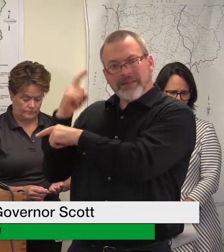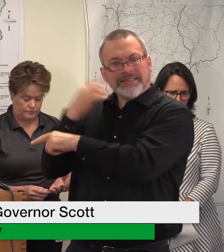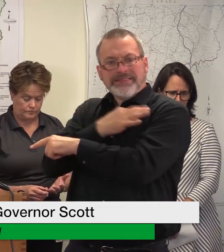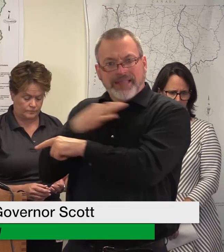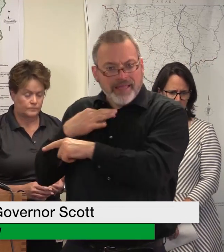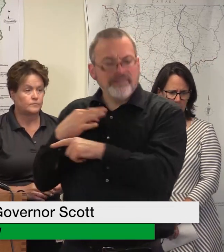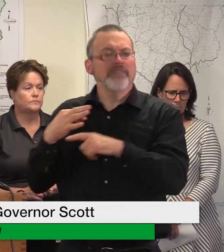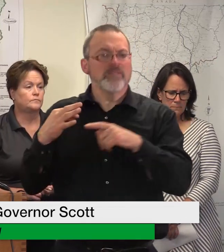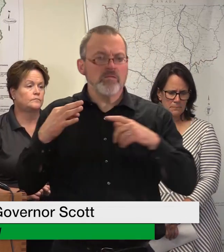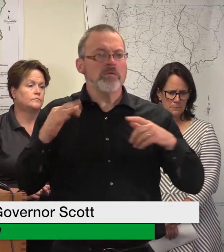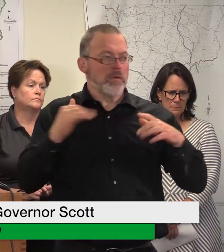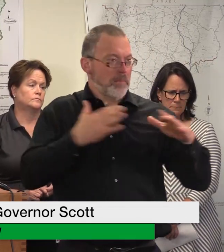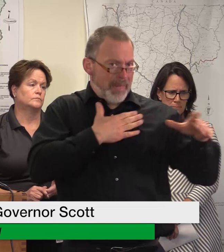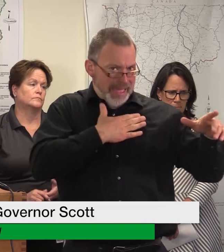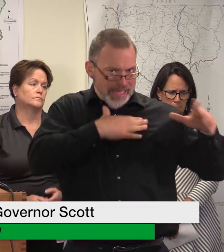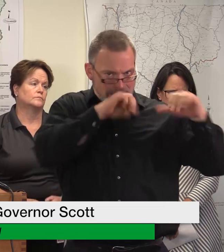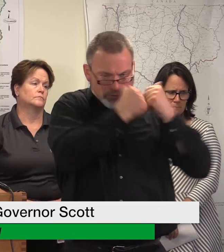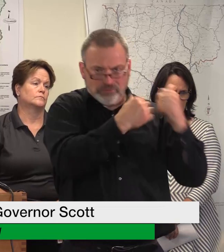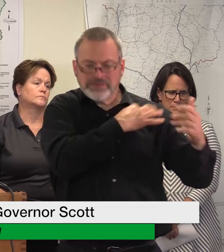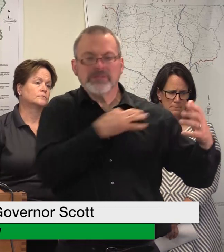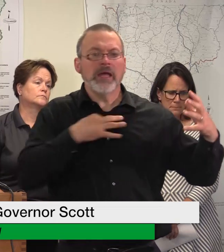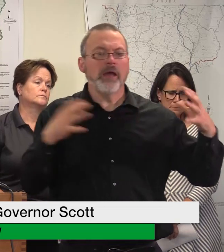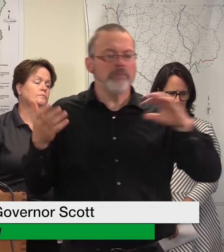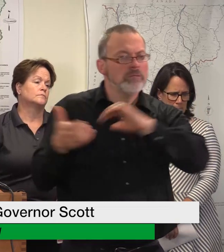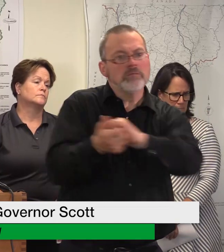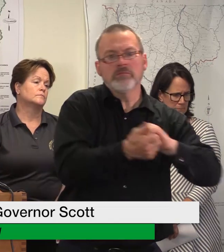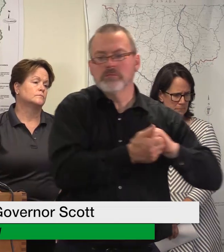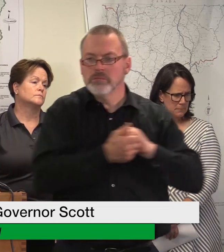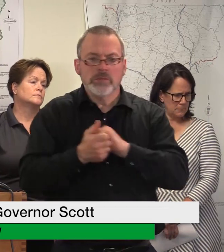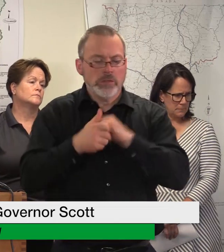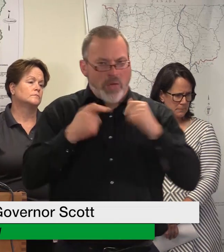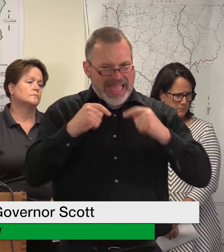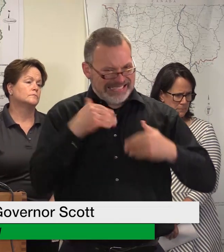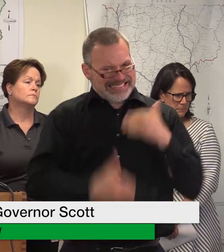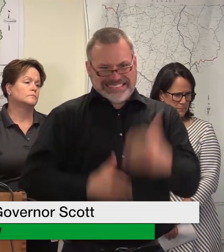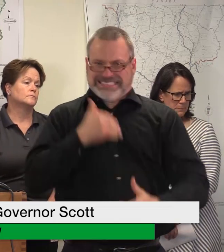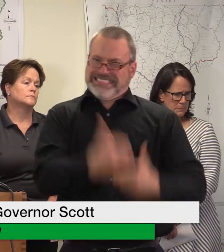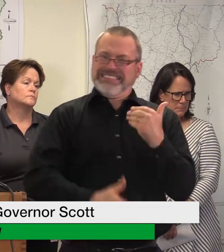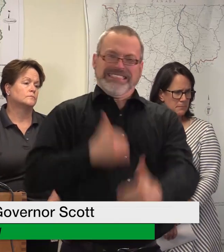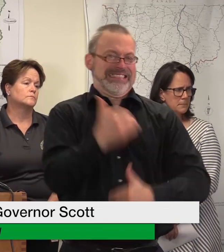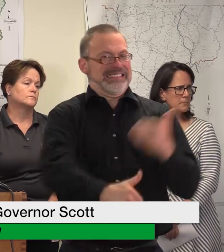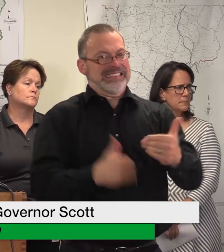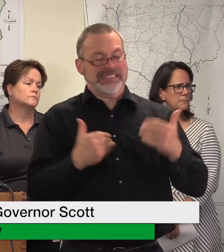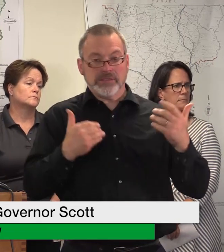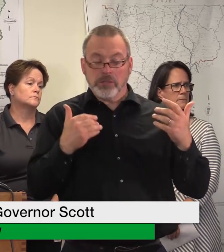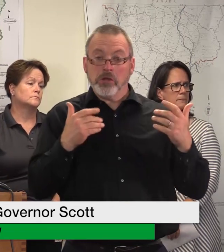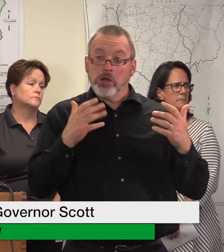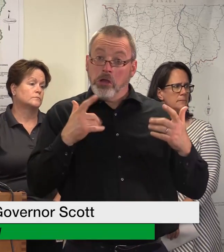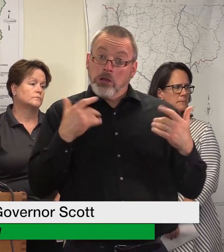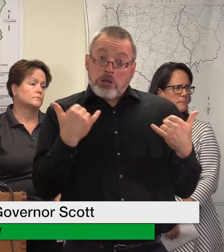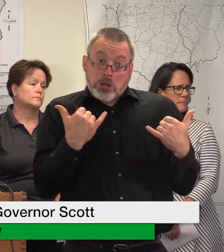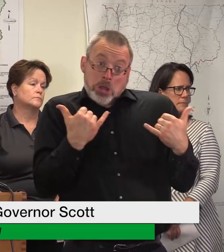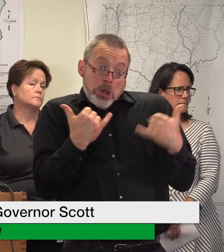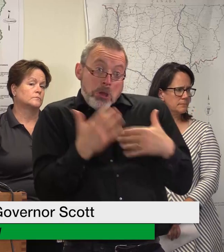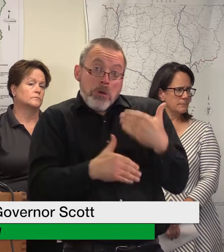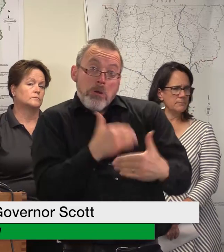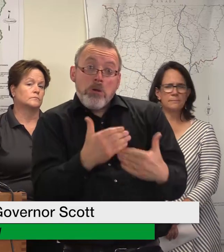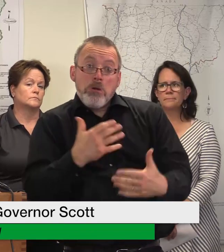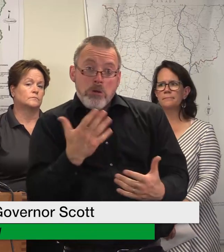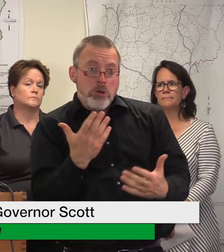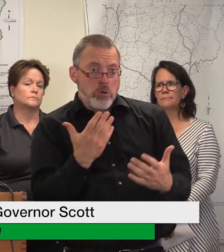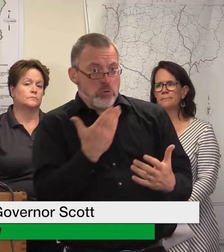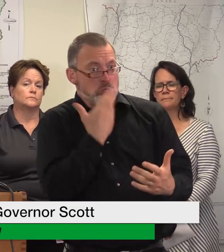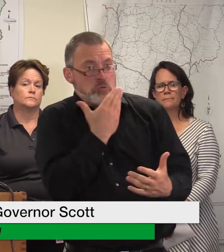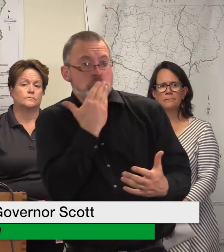folks as well. A lot of hard work was done very quickly to get this done, and I think it was done well. It exemplifies what we do well in Vermont. Thank you,